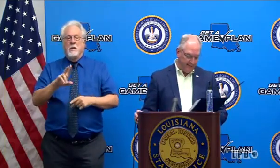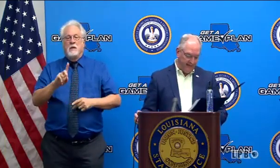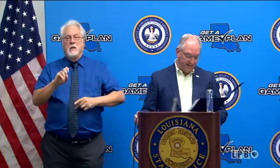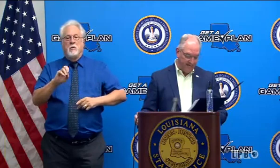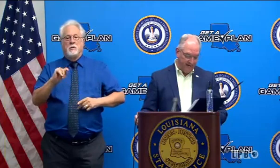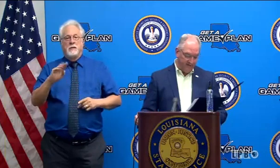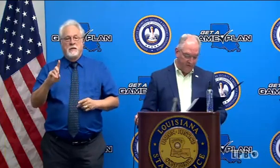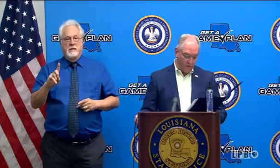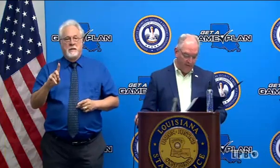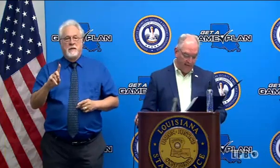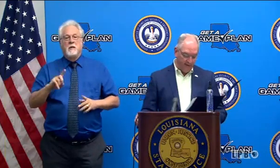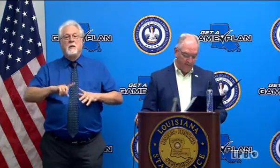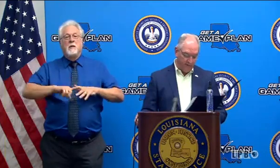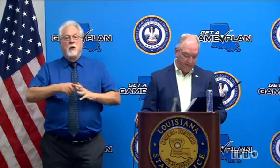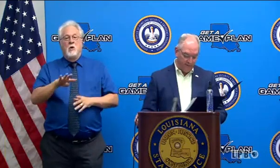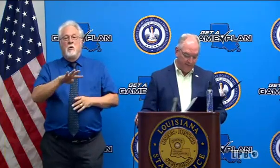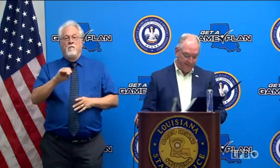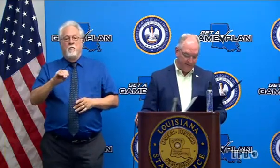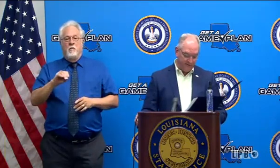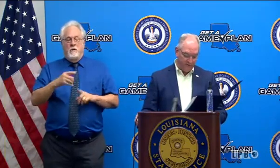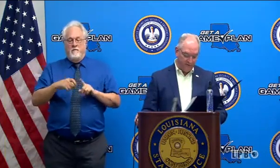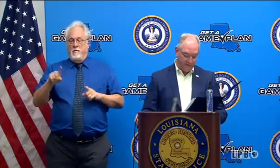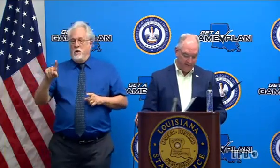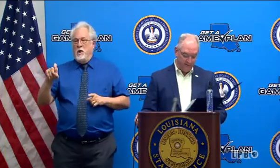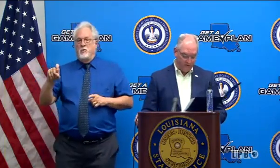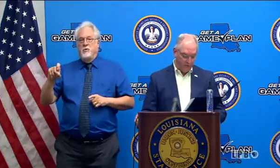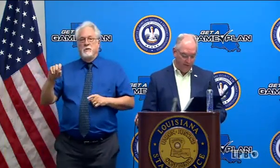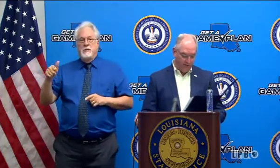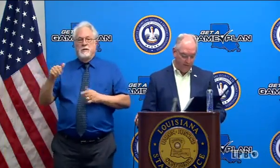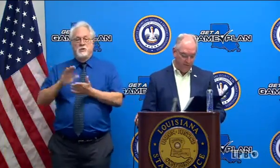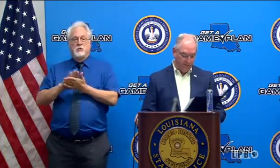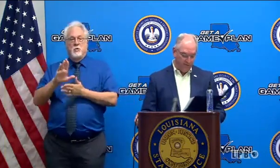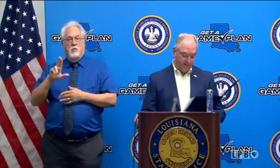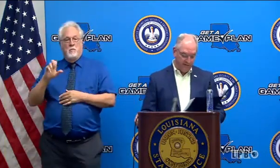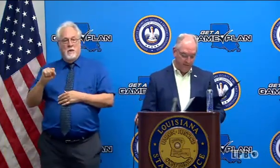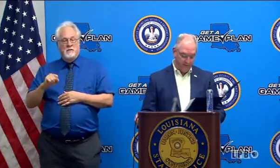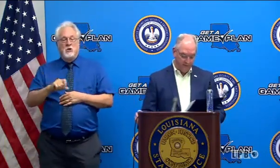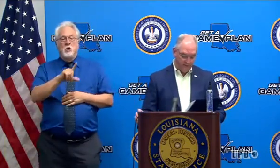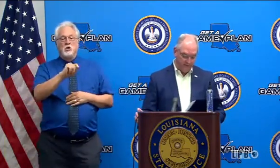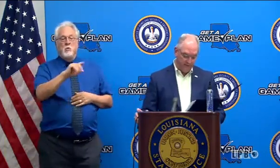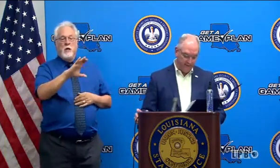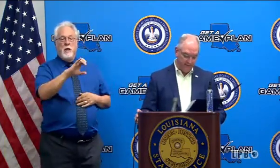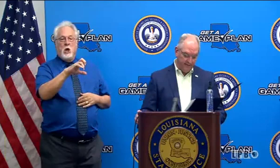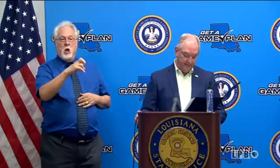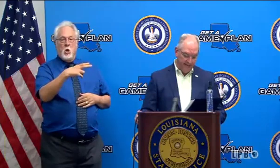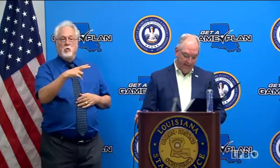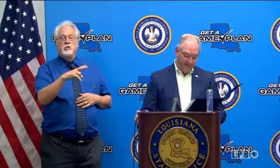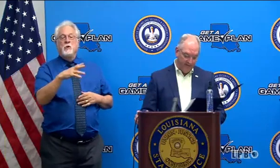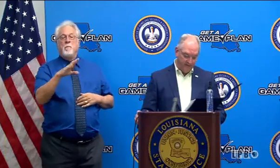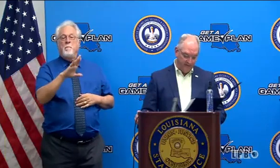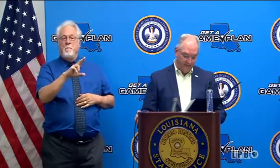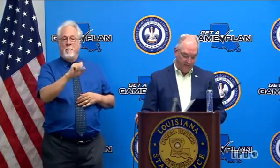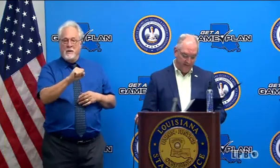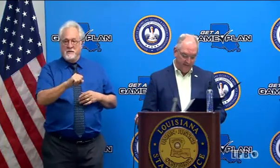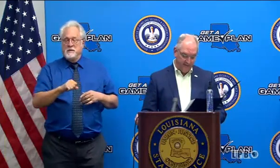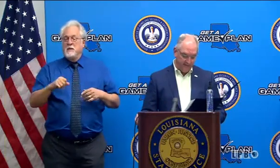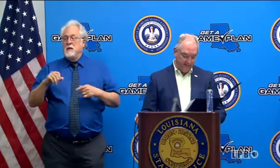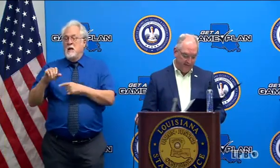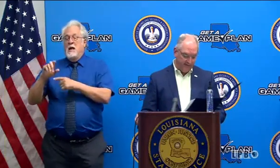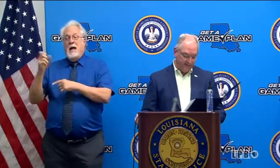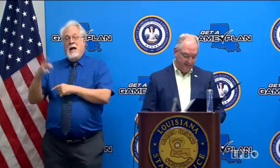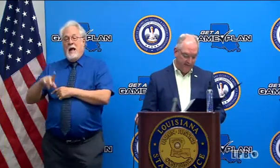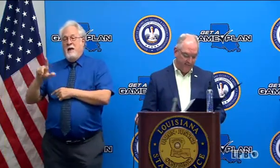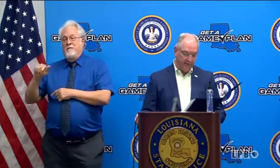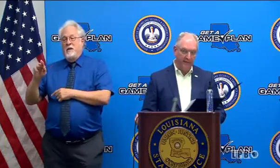DOTD has activated 40 out of 110 school buses and 20 coach buses, and they're positioned half each at Lamar, Dixon,